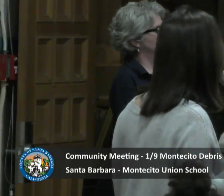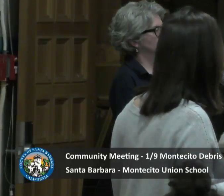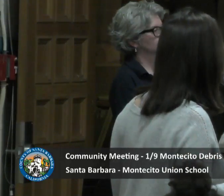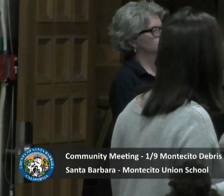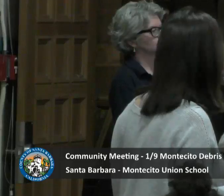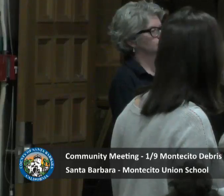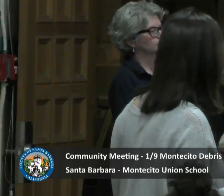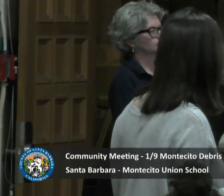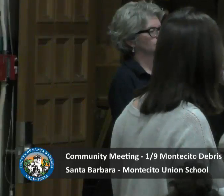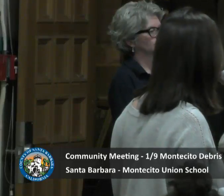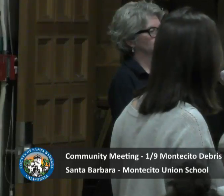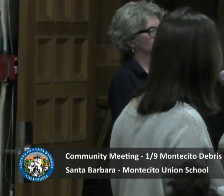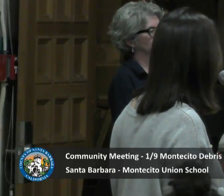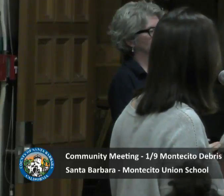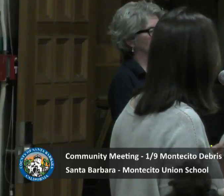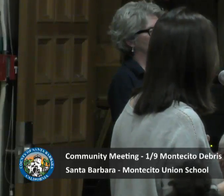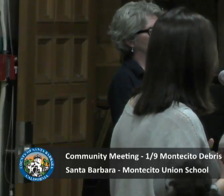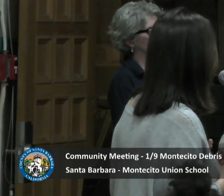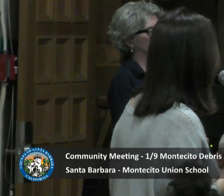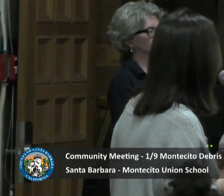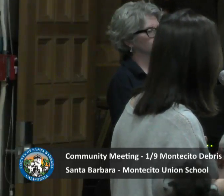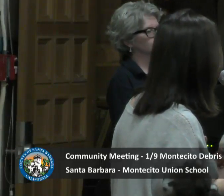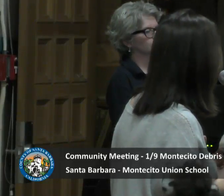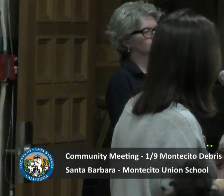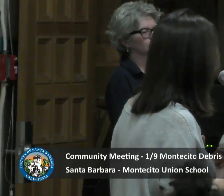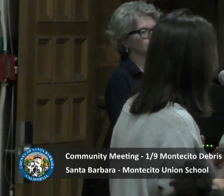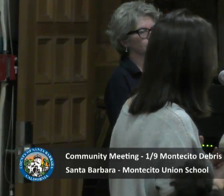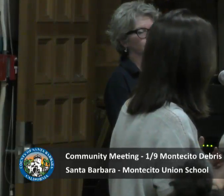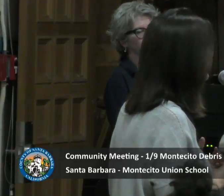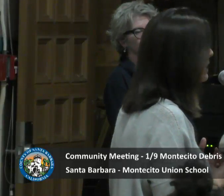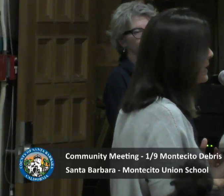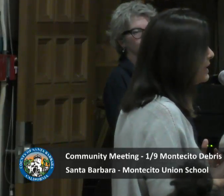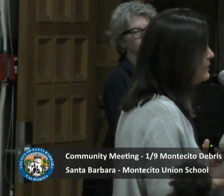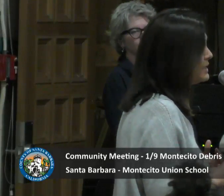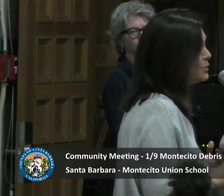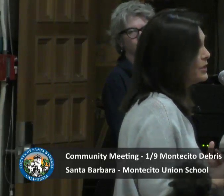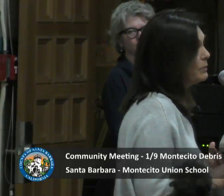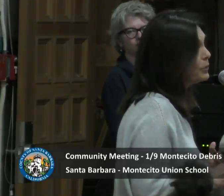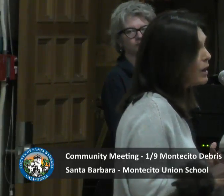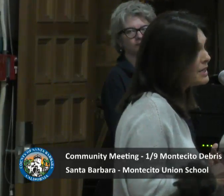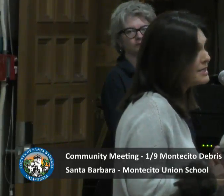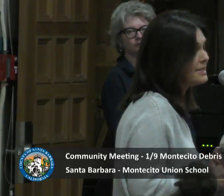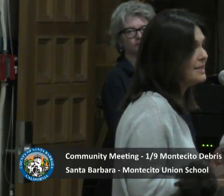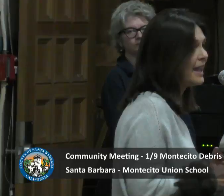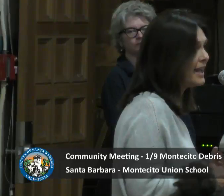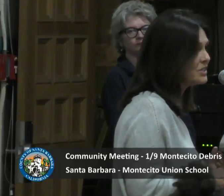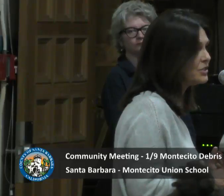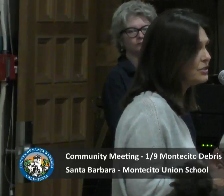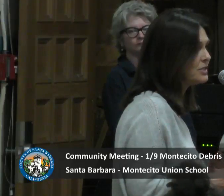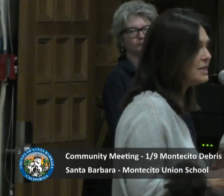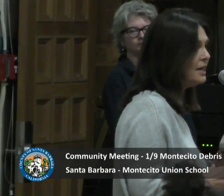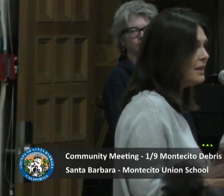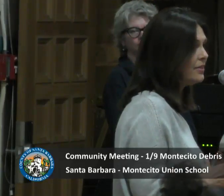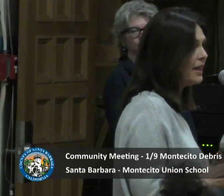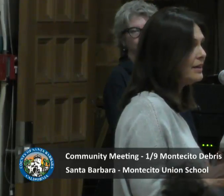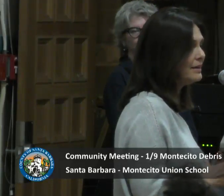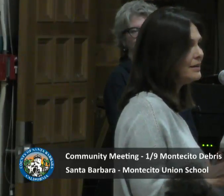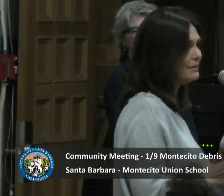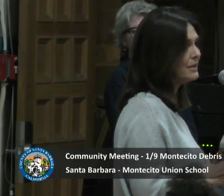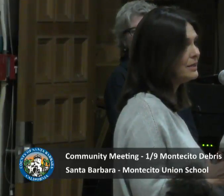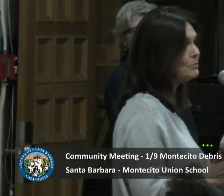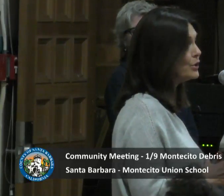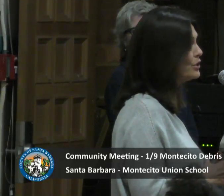and Santa Barbara County can emerge as a leader in this and come out of this with a process and answers